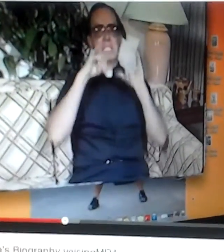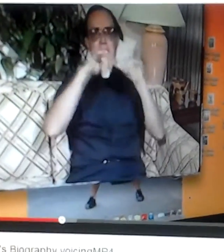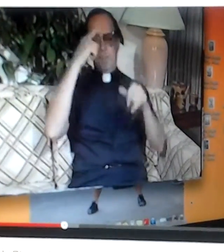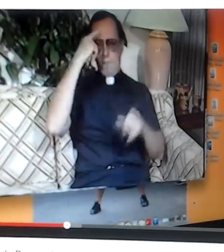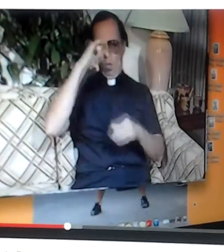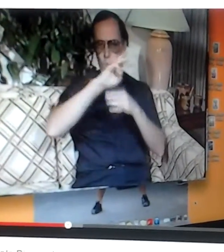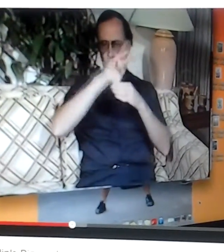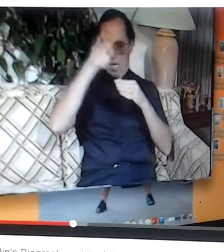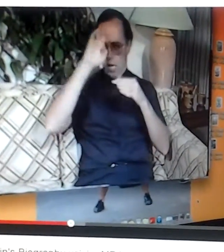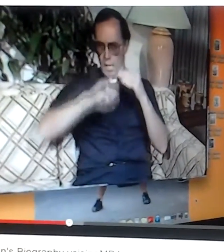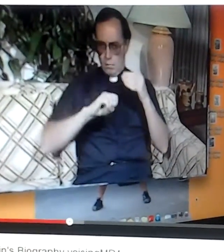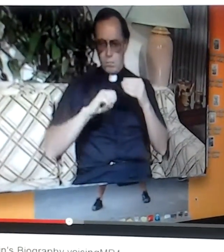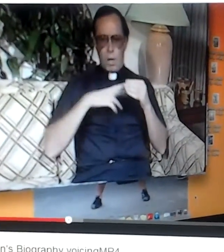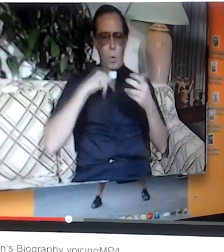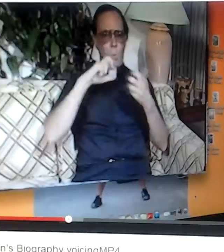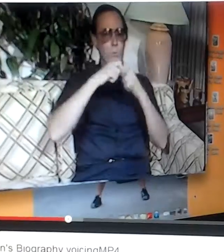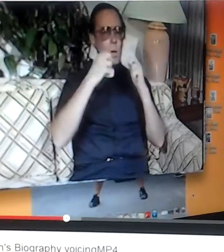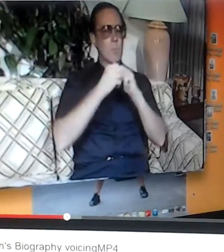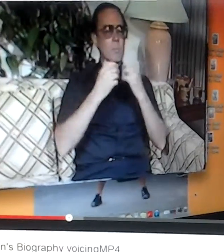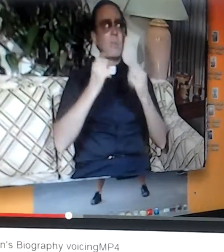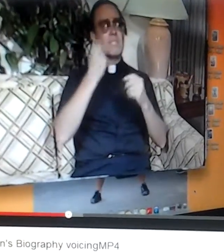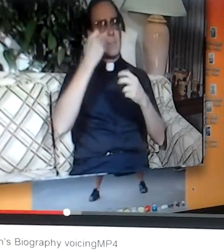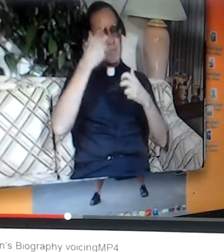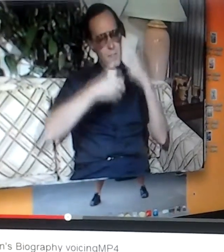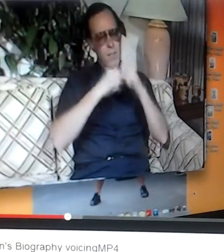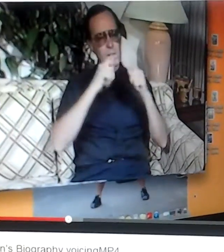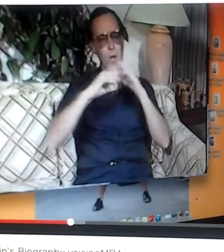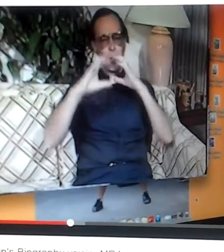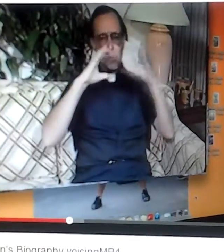He told me about the group that I was going to be with.